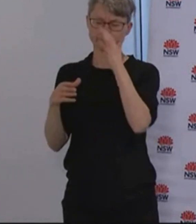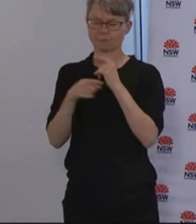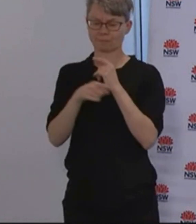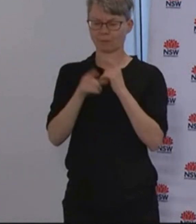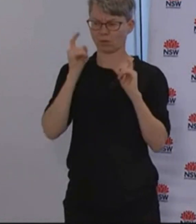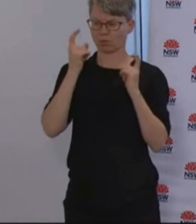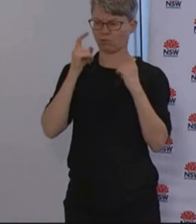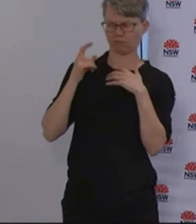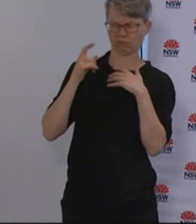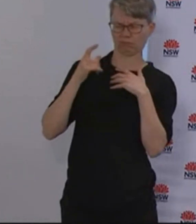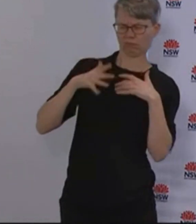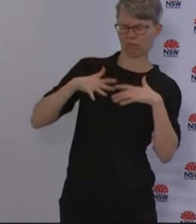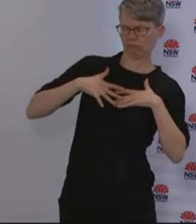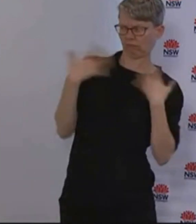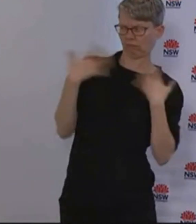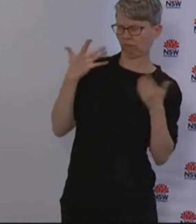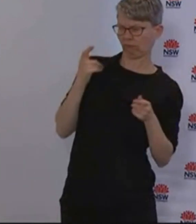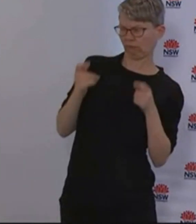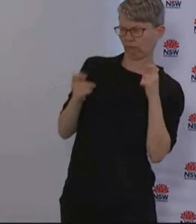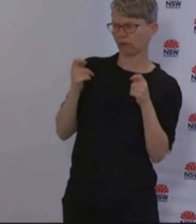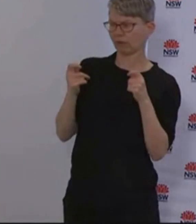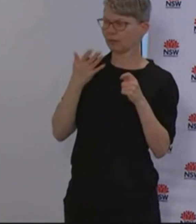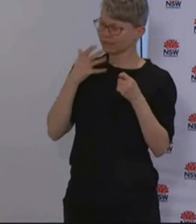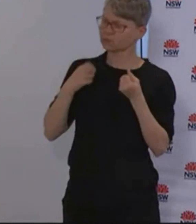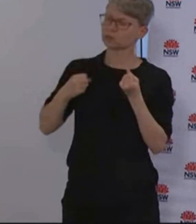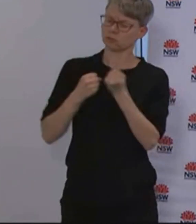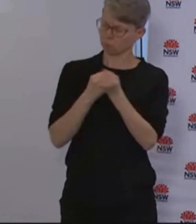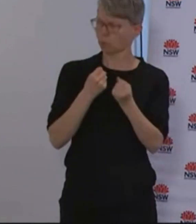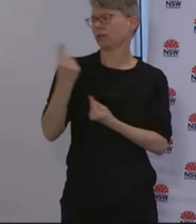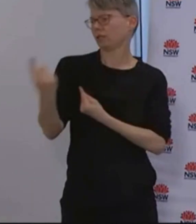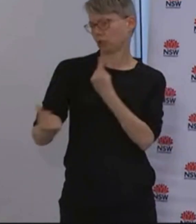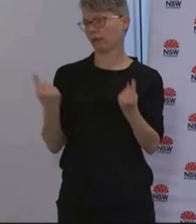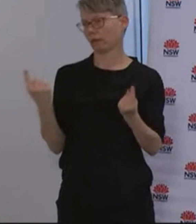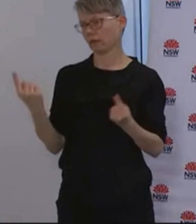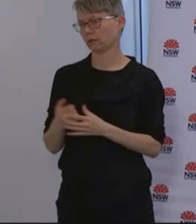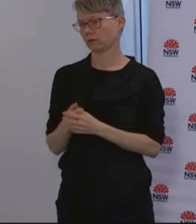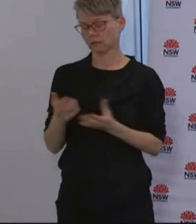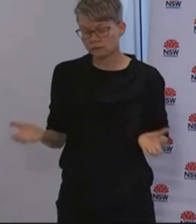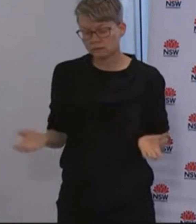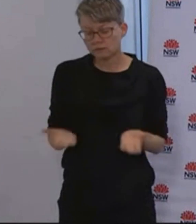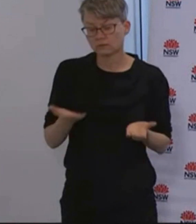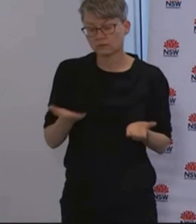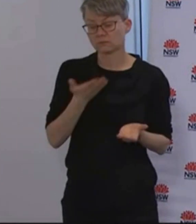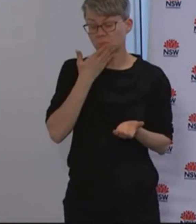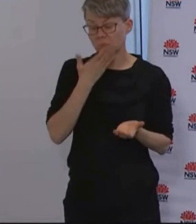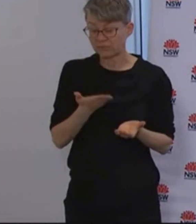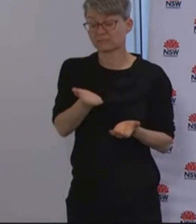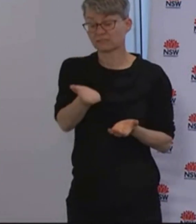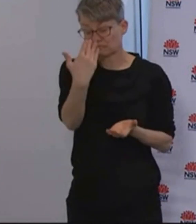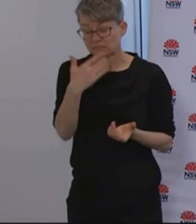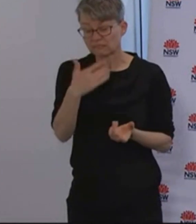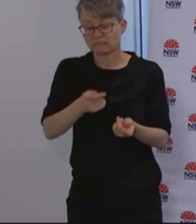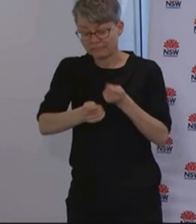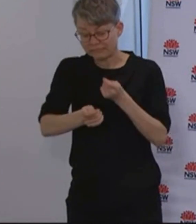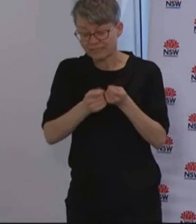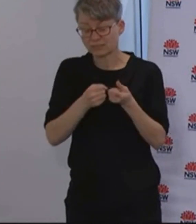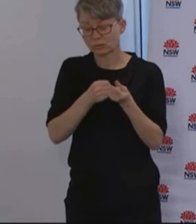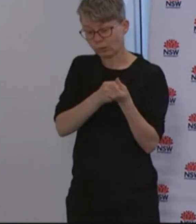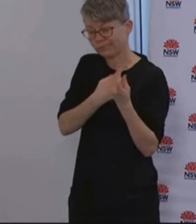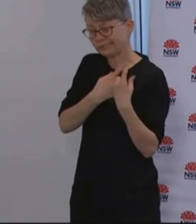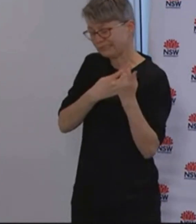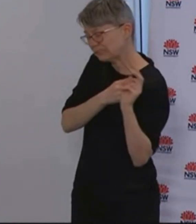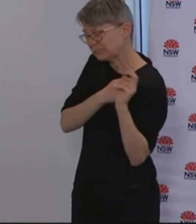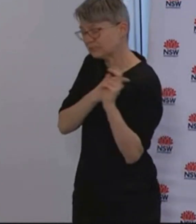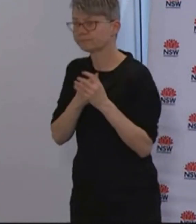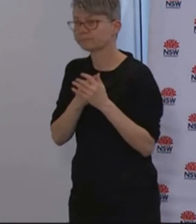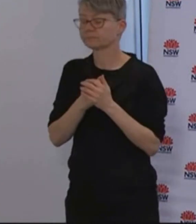concerned about going and get tested, that we actually all support each other to get tested at this critical time. Finding the cases